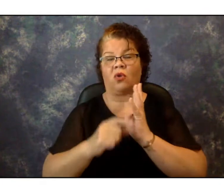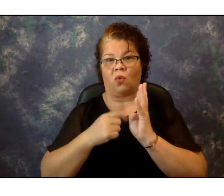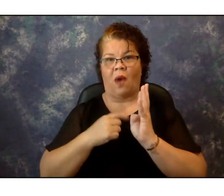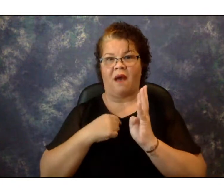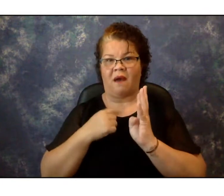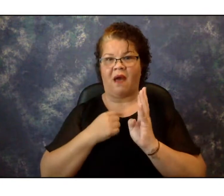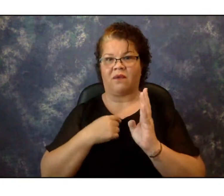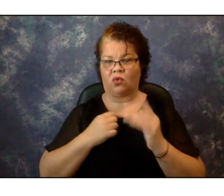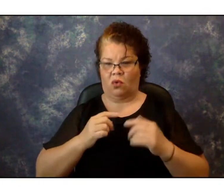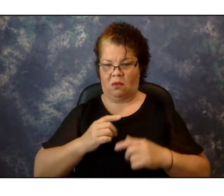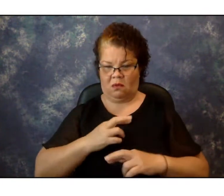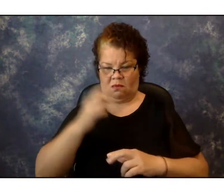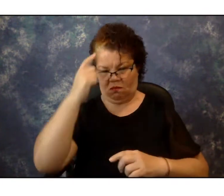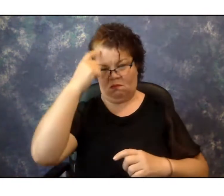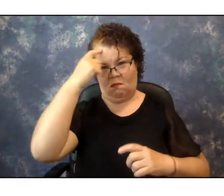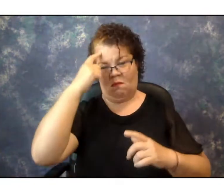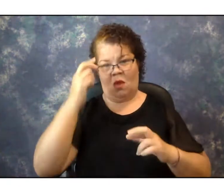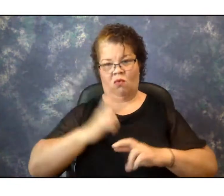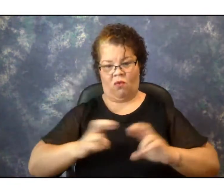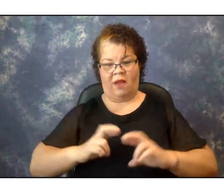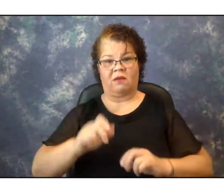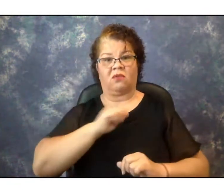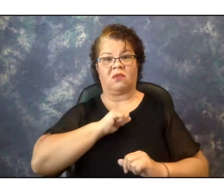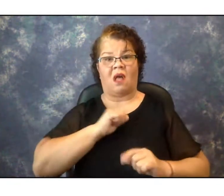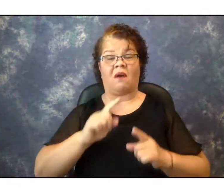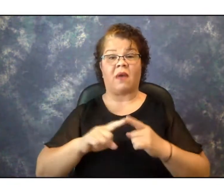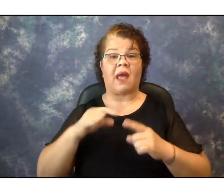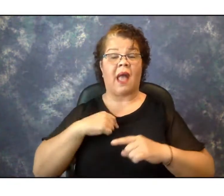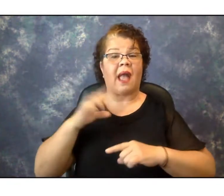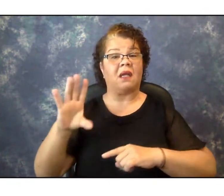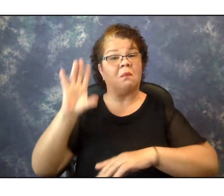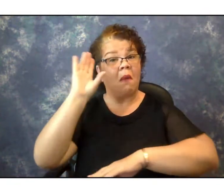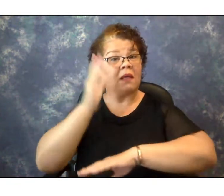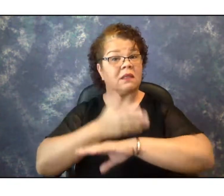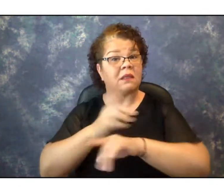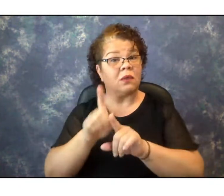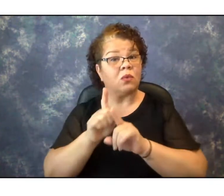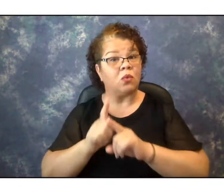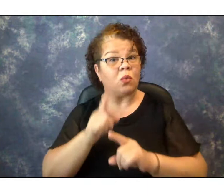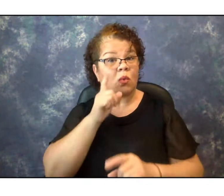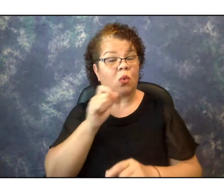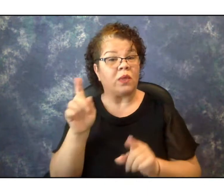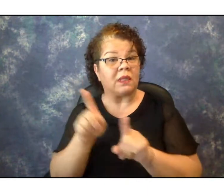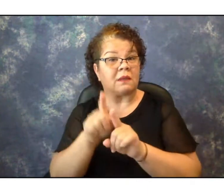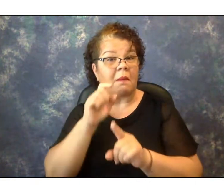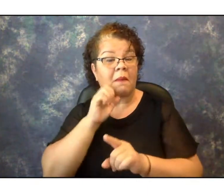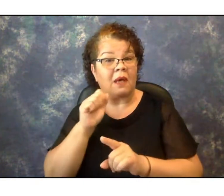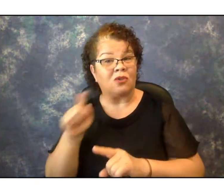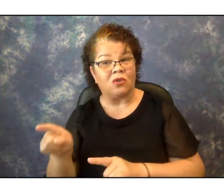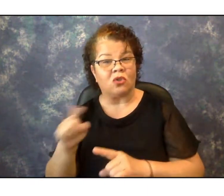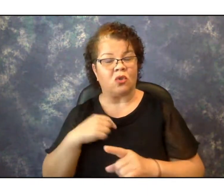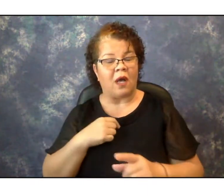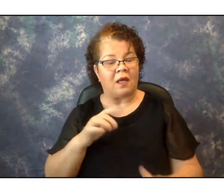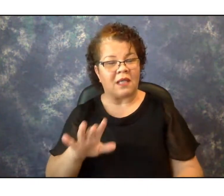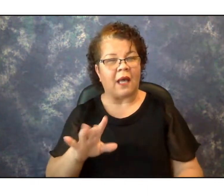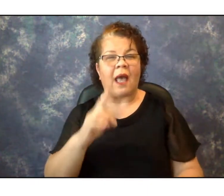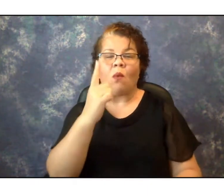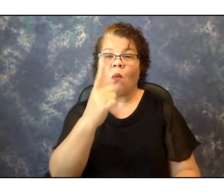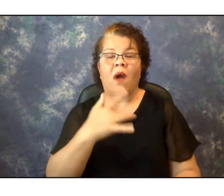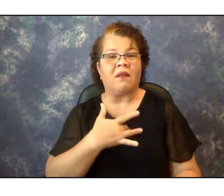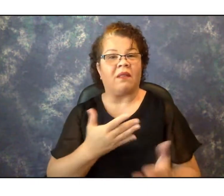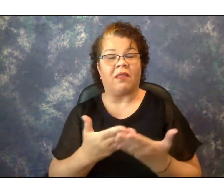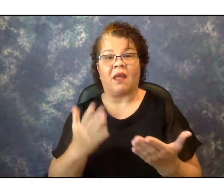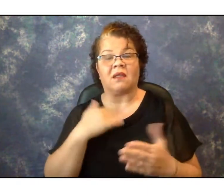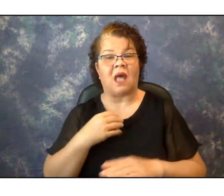who knew who he was. And I think one of the chilling things, I guess, about the current moment, which you